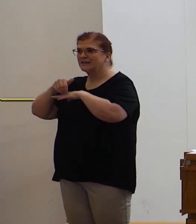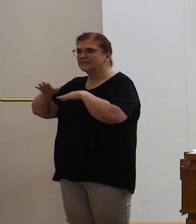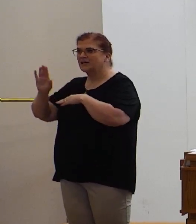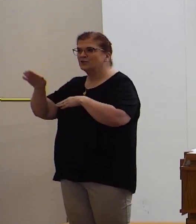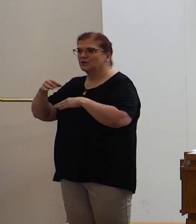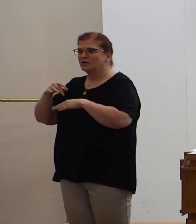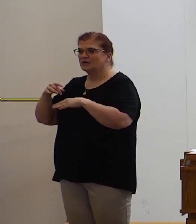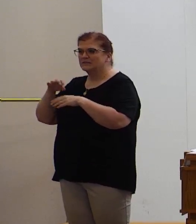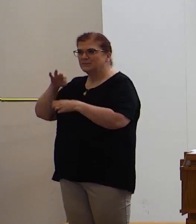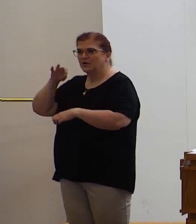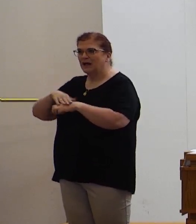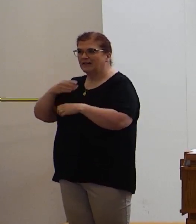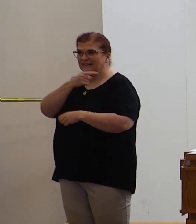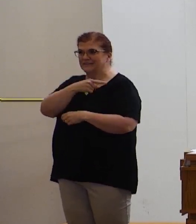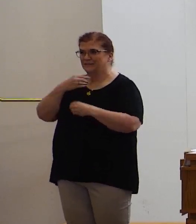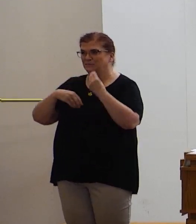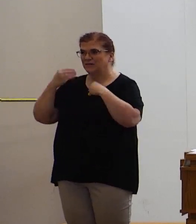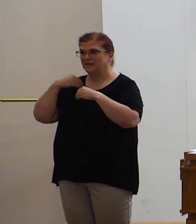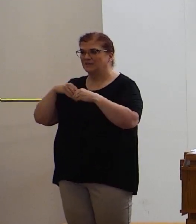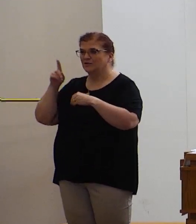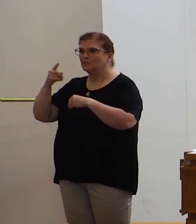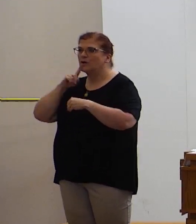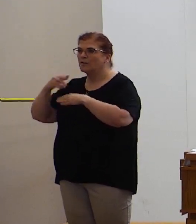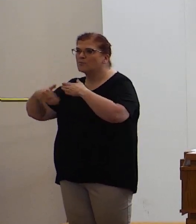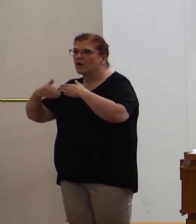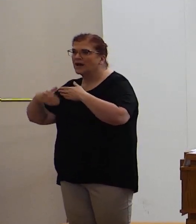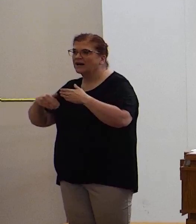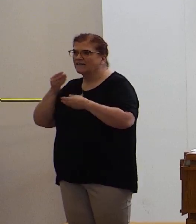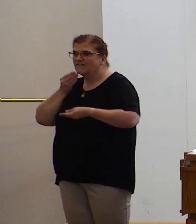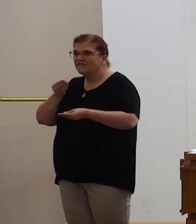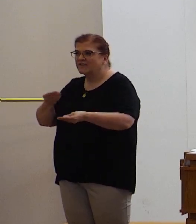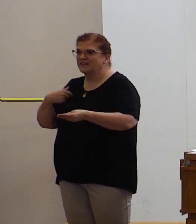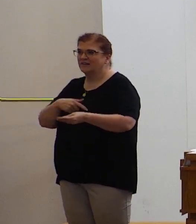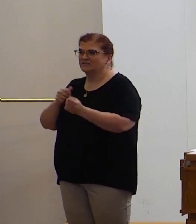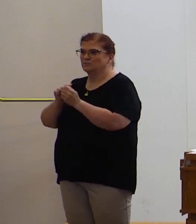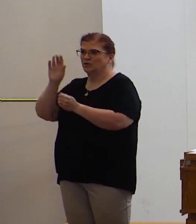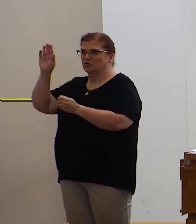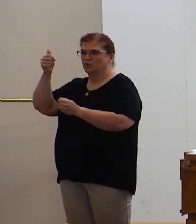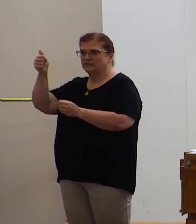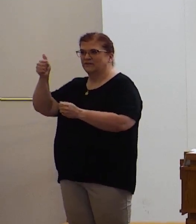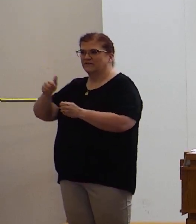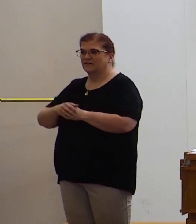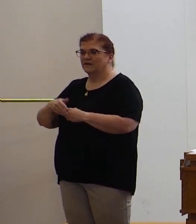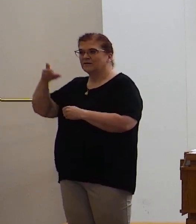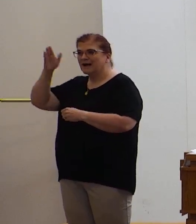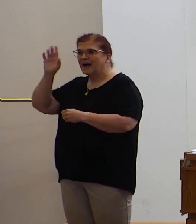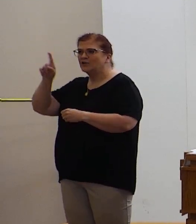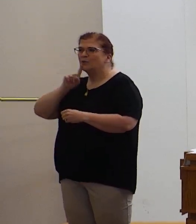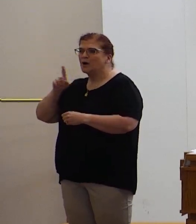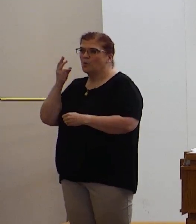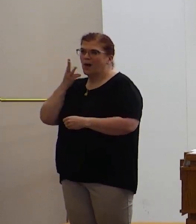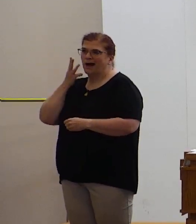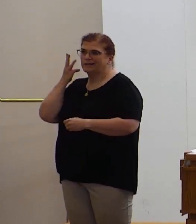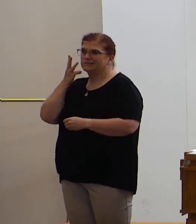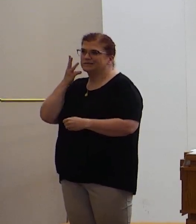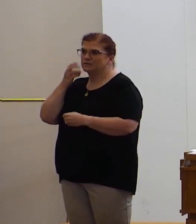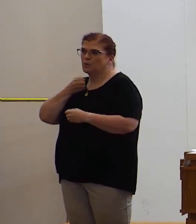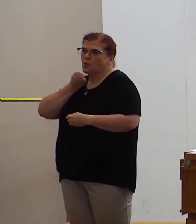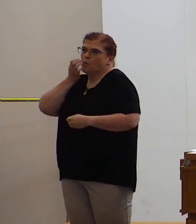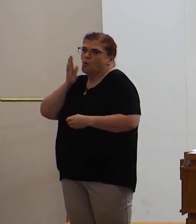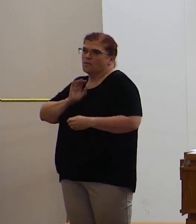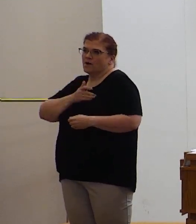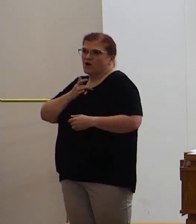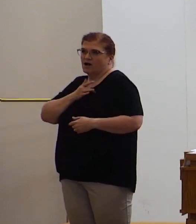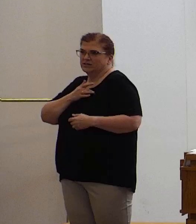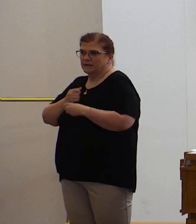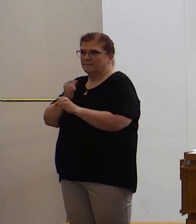this meal. O God, you are bread. Feed us with yourself. O God, you are wine. Warm our hearts and